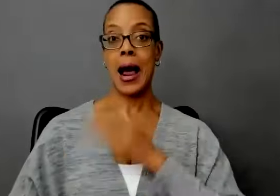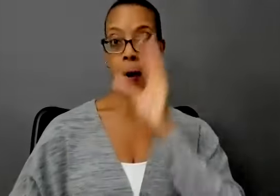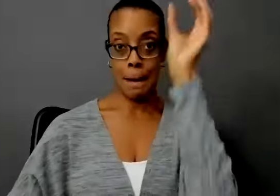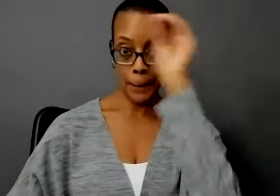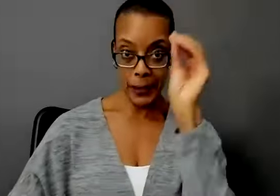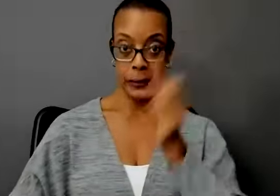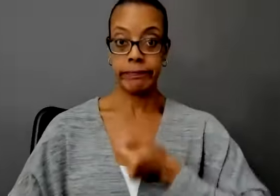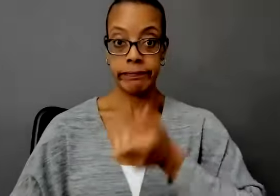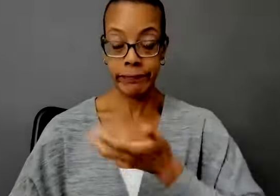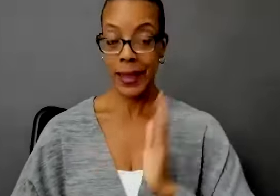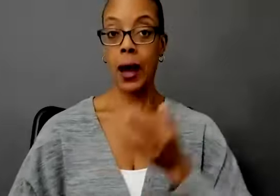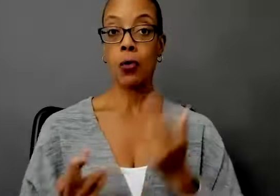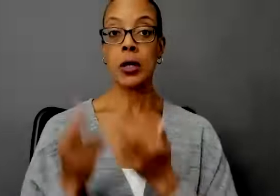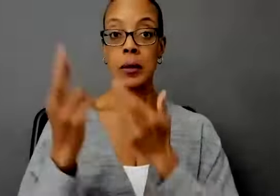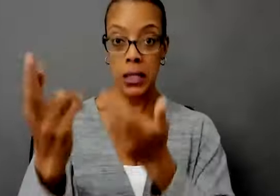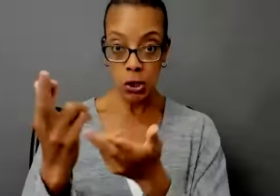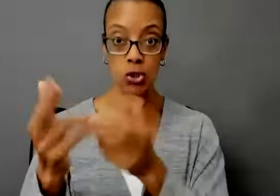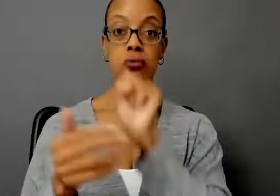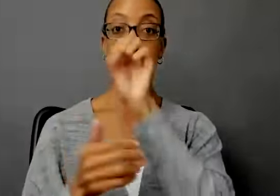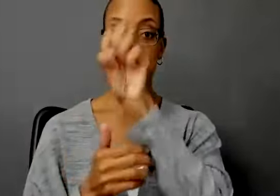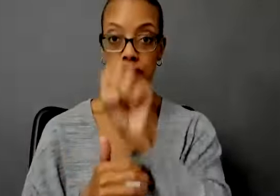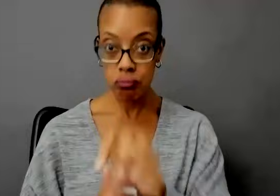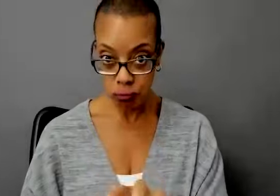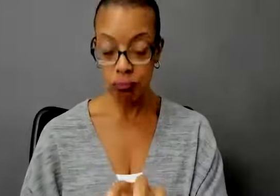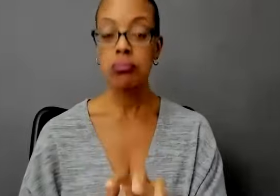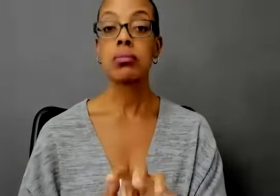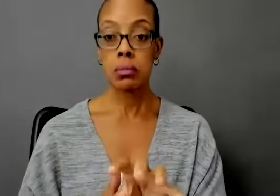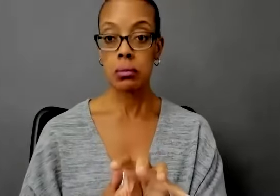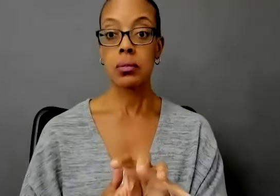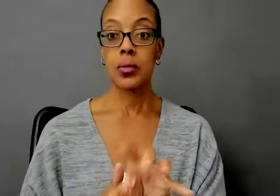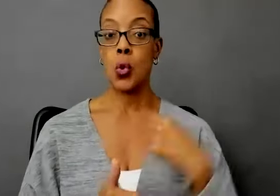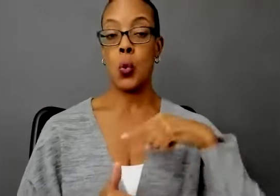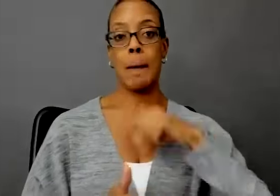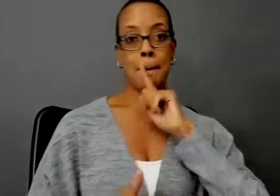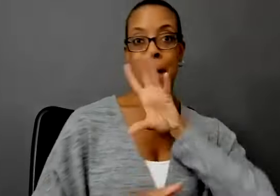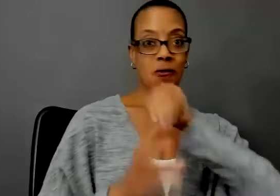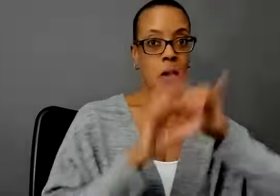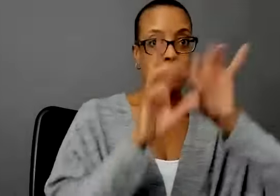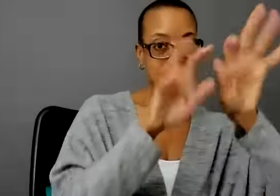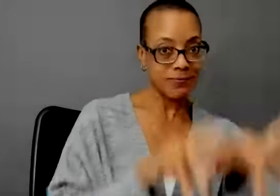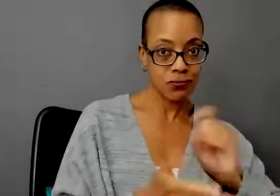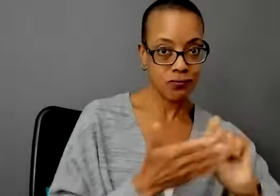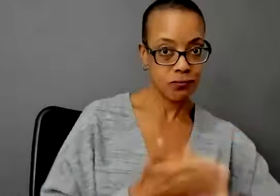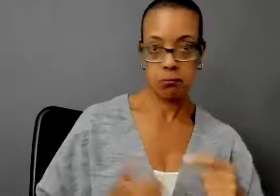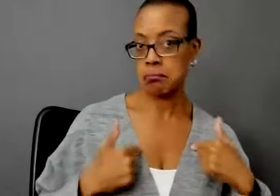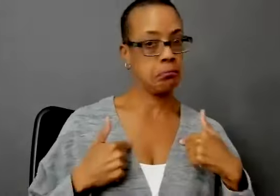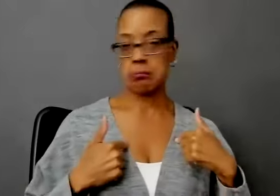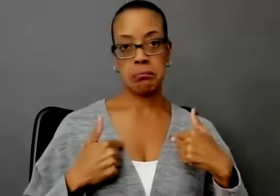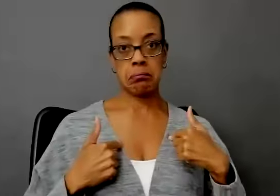our suggestions to the bill that the government had produced, because we weren't involved in writing it. We didn't actually know what would be in the bill when it